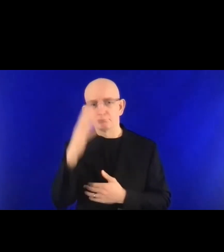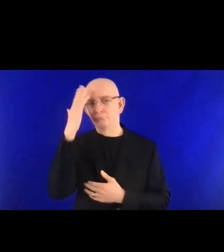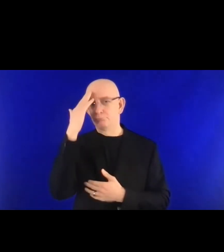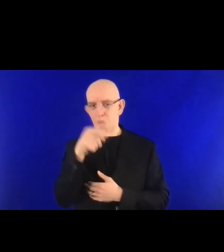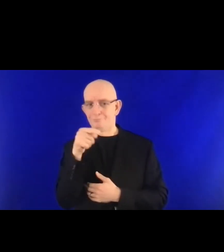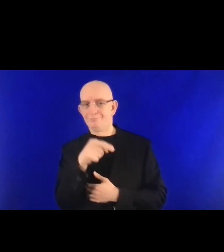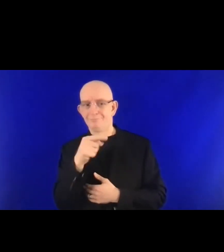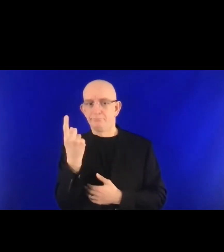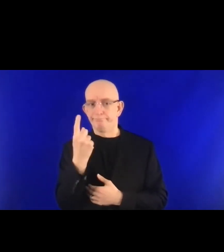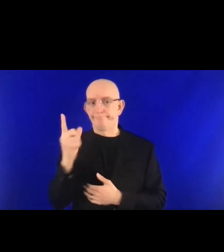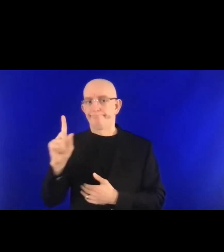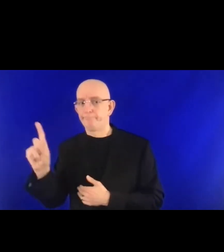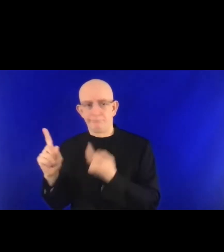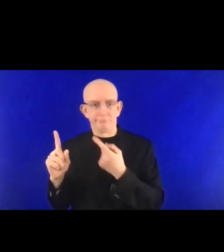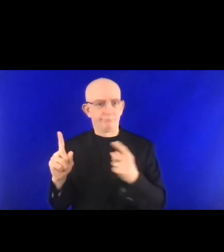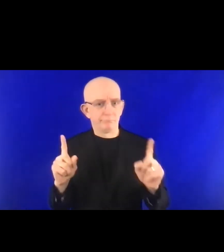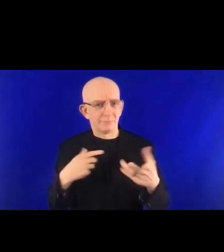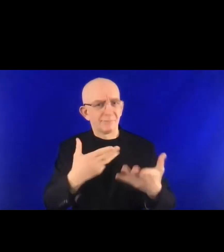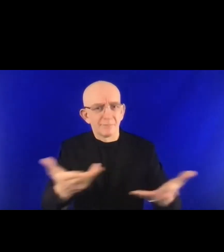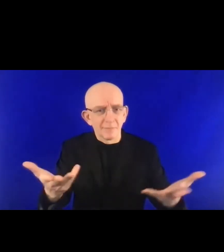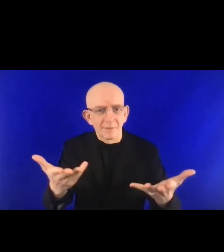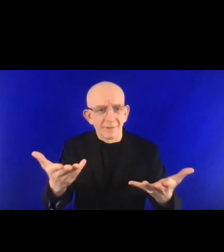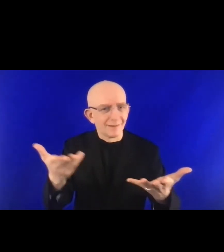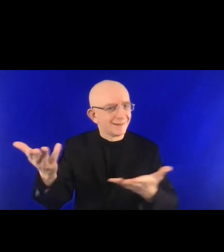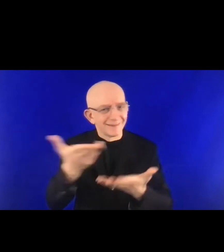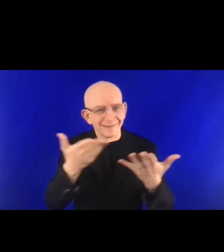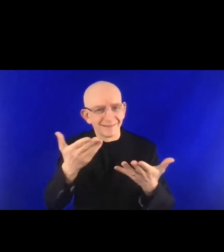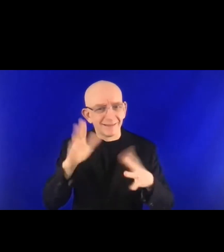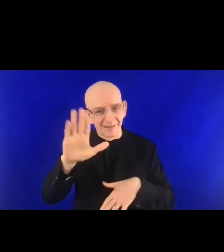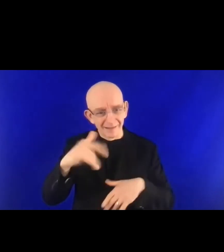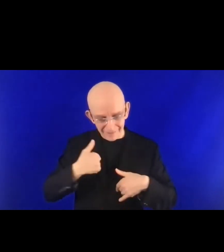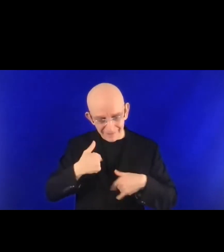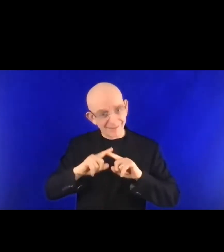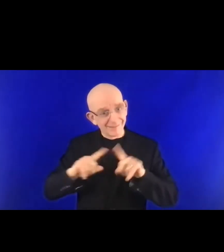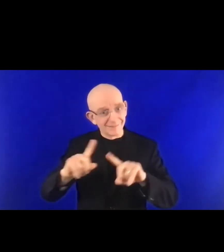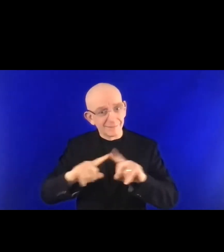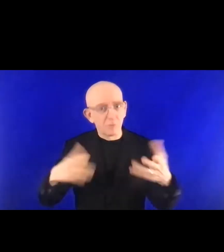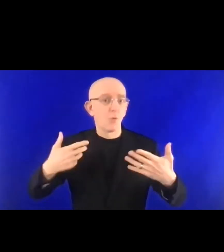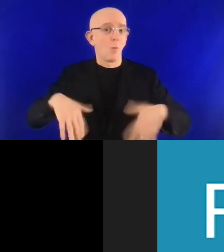Sipora, can you tell us about your experience a little bit? Sipora?